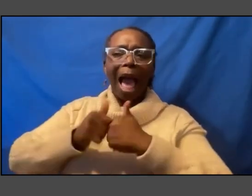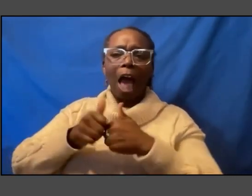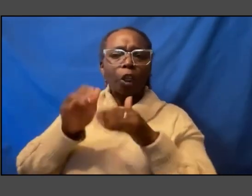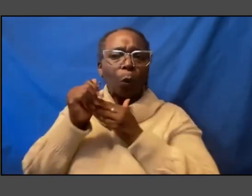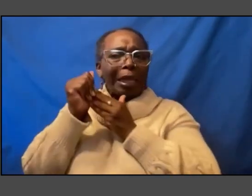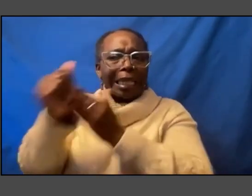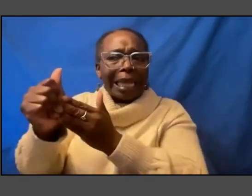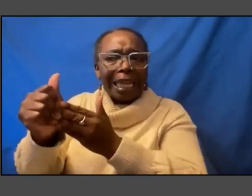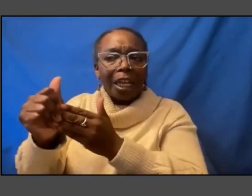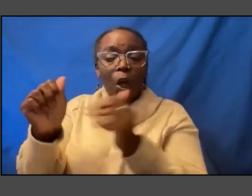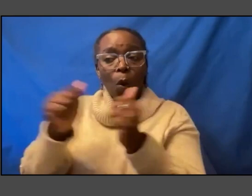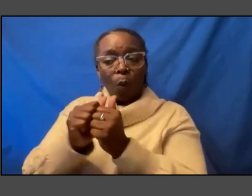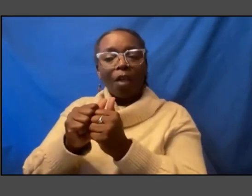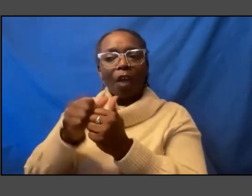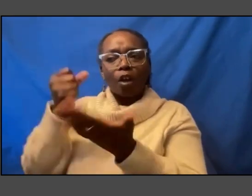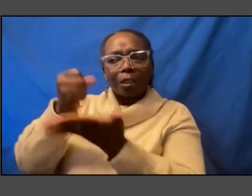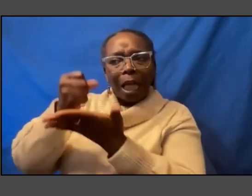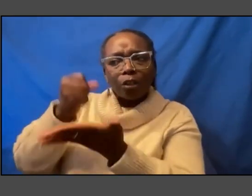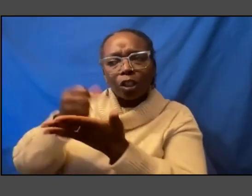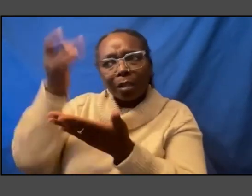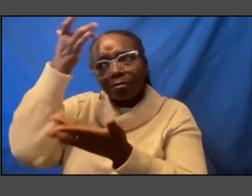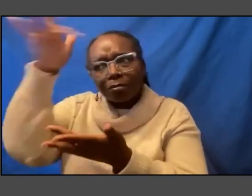not just with our collections but with our ethical posture